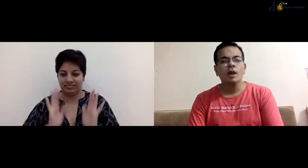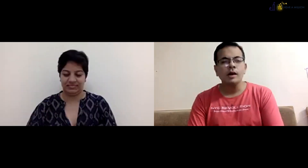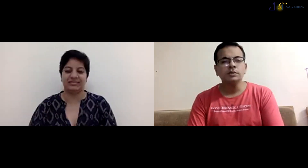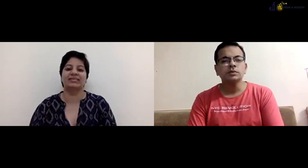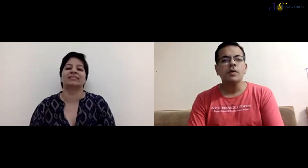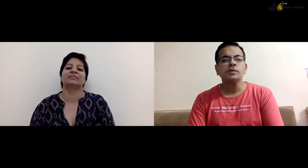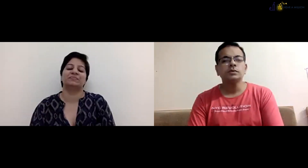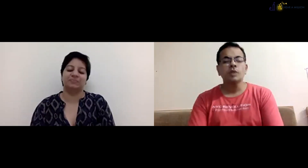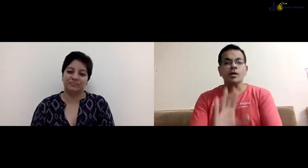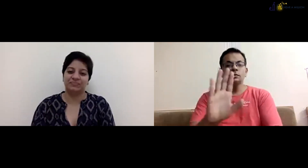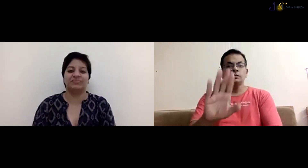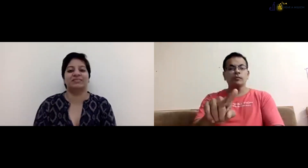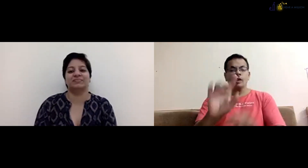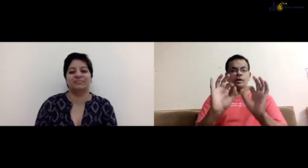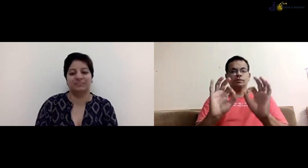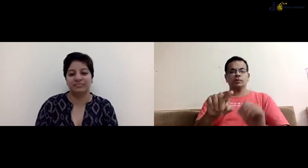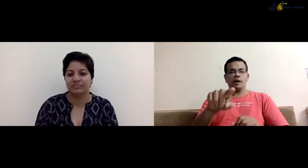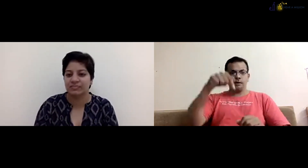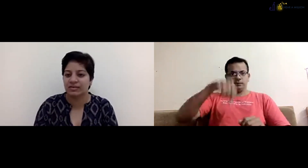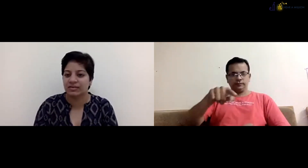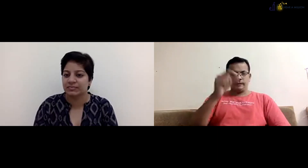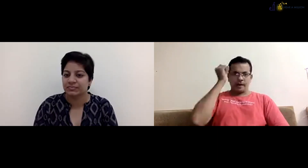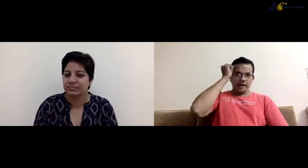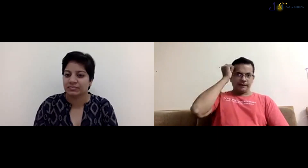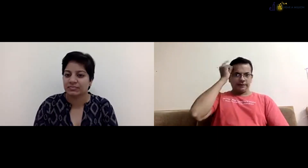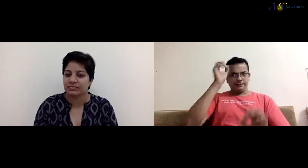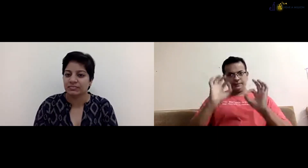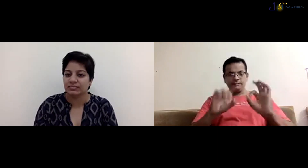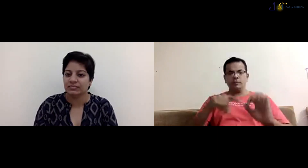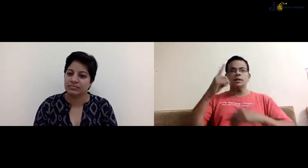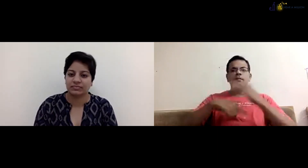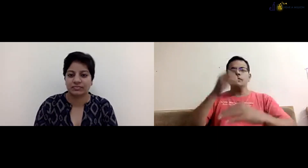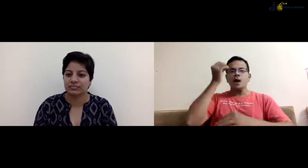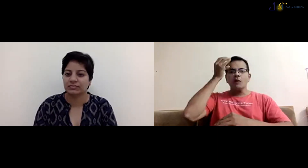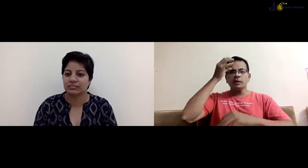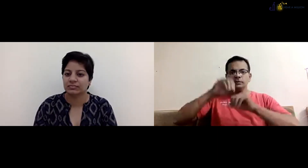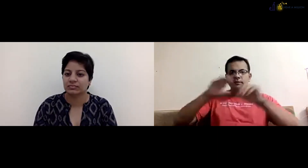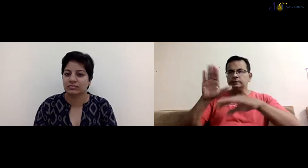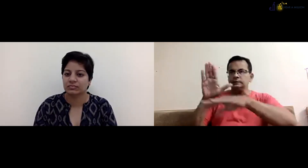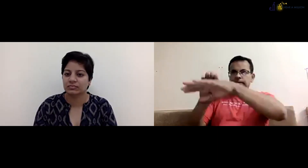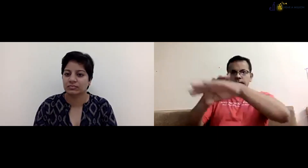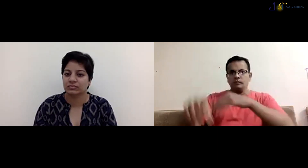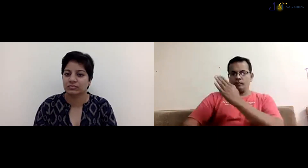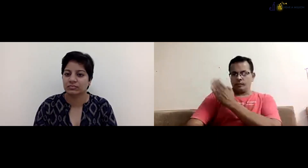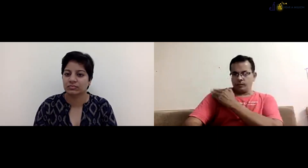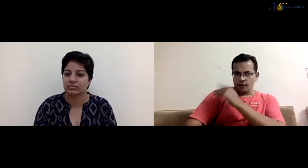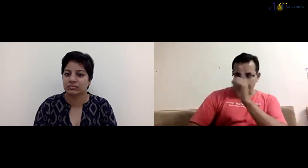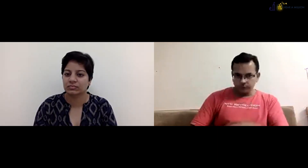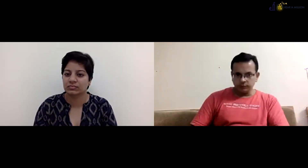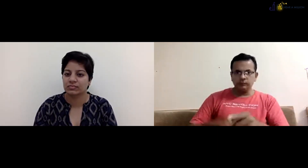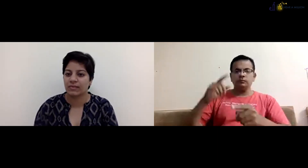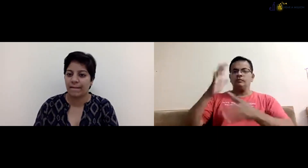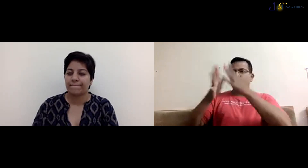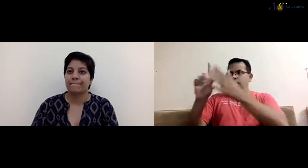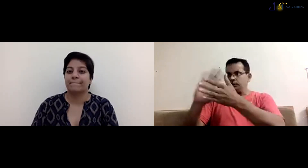people know that, yeah. They then calling me with the thing that, yeah, I am having Usher syndrome. So now you are aware. So